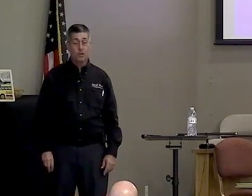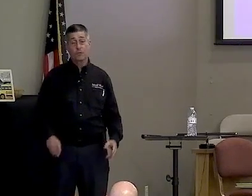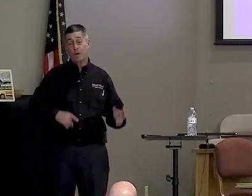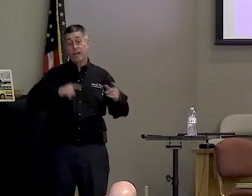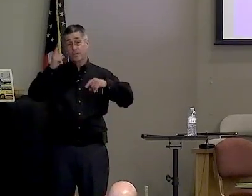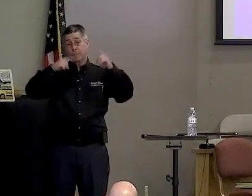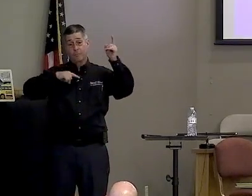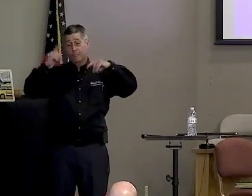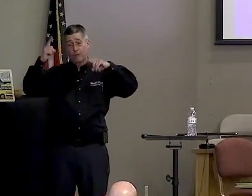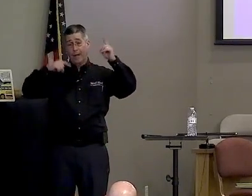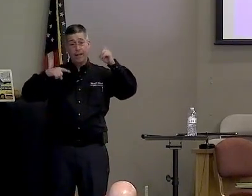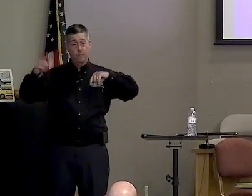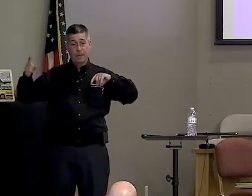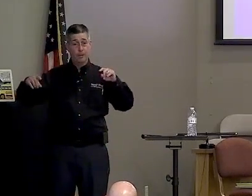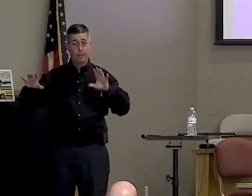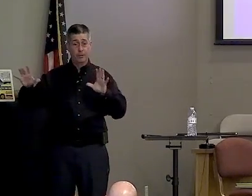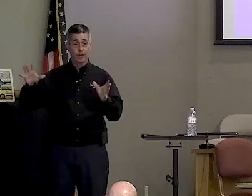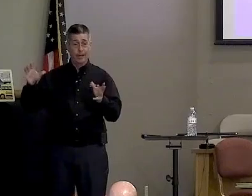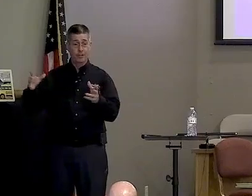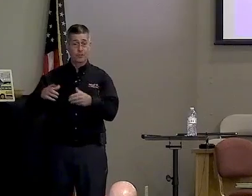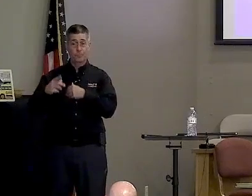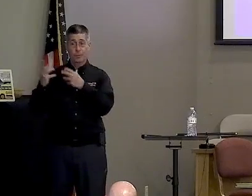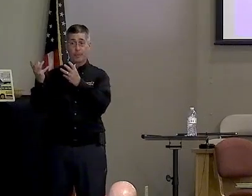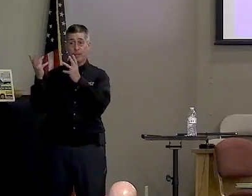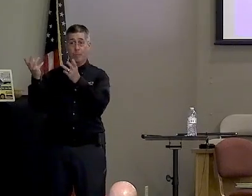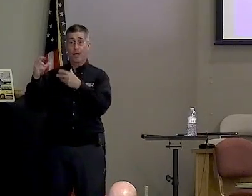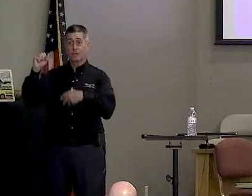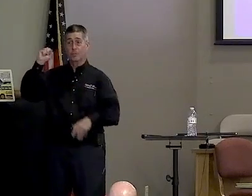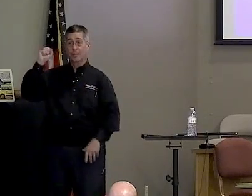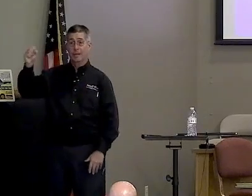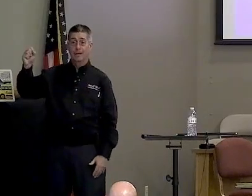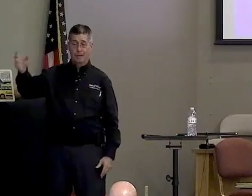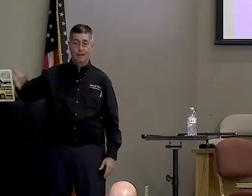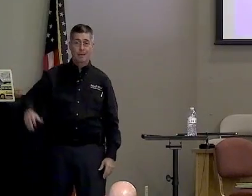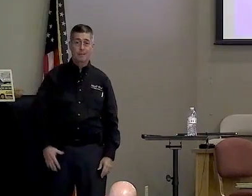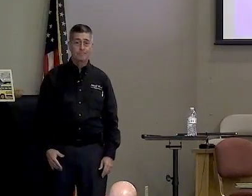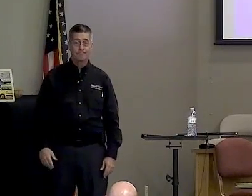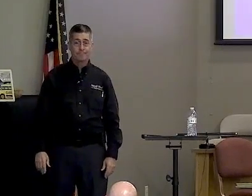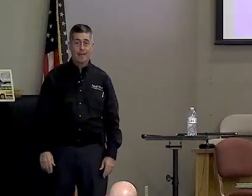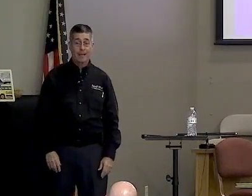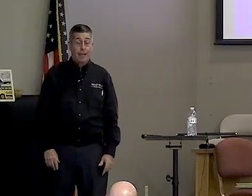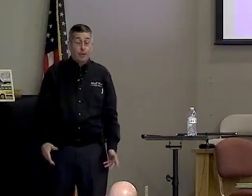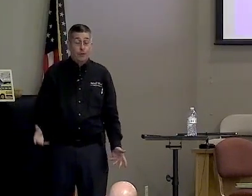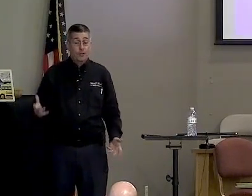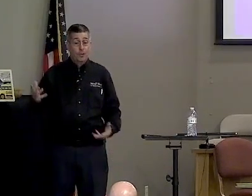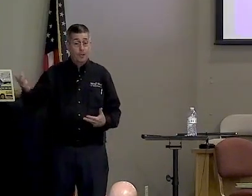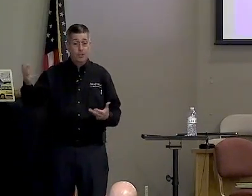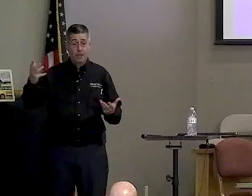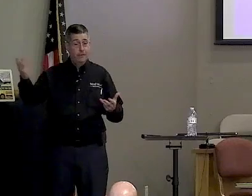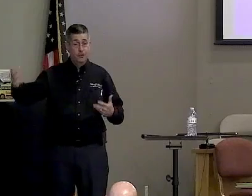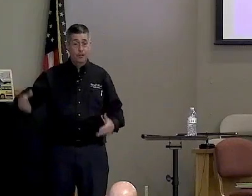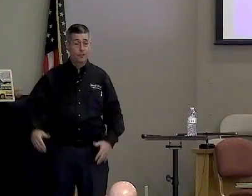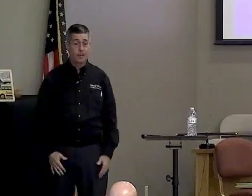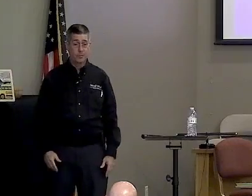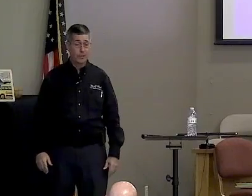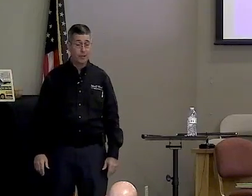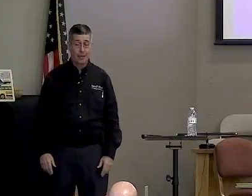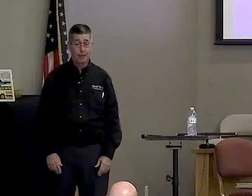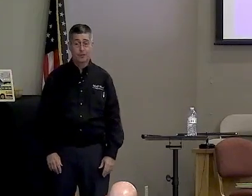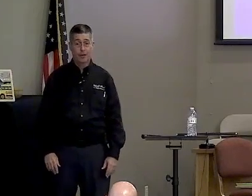it is a variety of people. mean, you can't just put them in the box, but, and you just deal with each individual as best you can is all I,